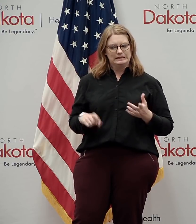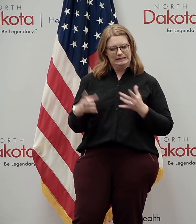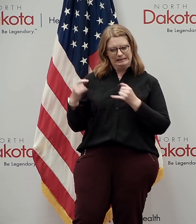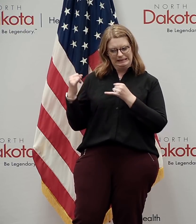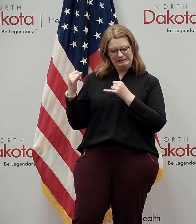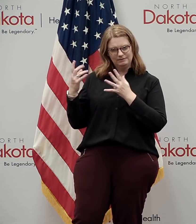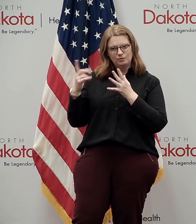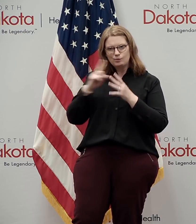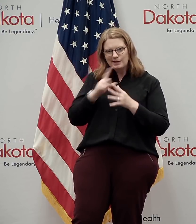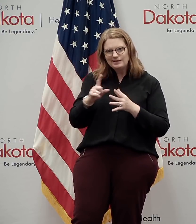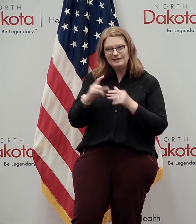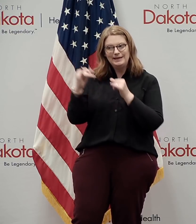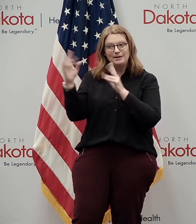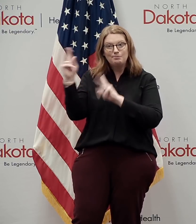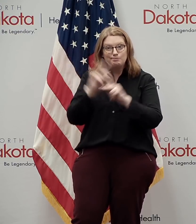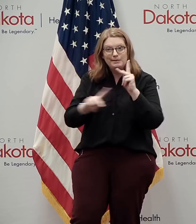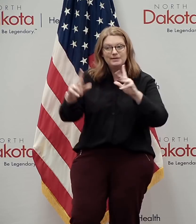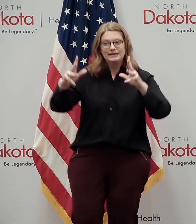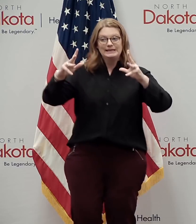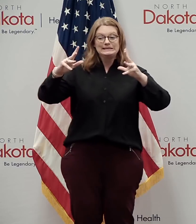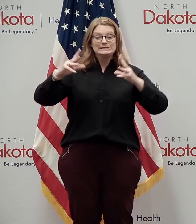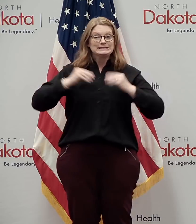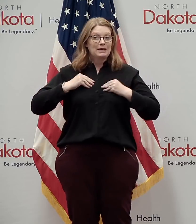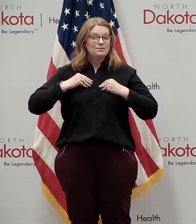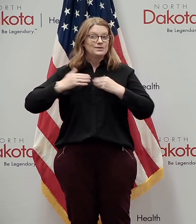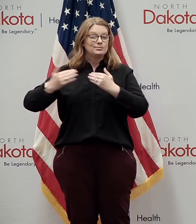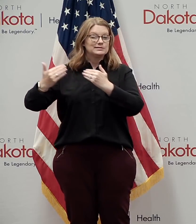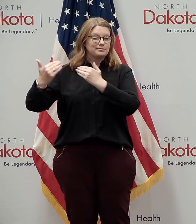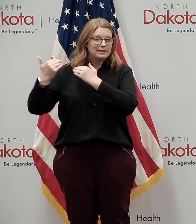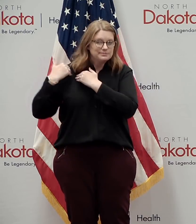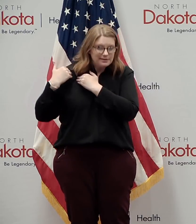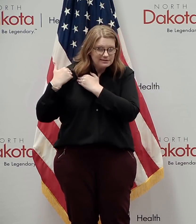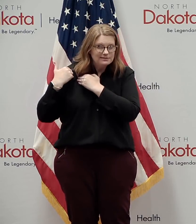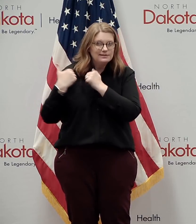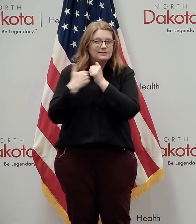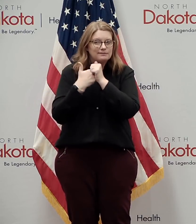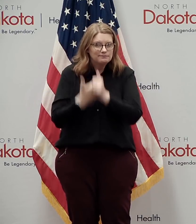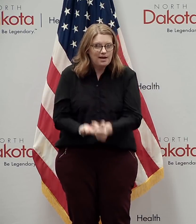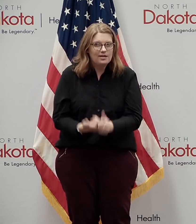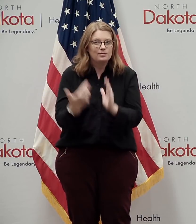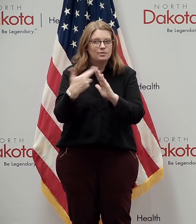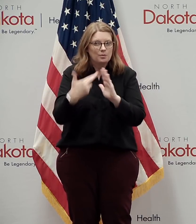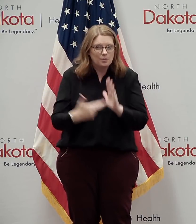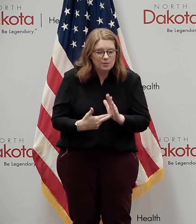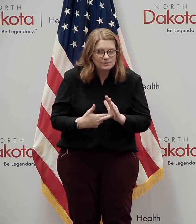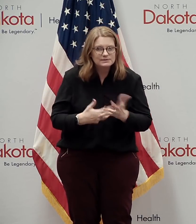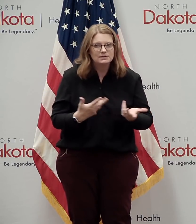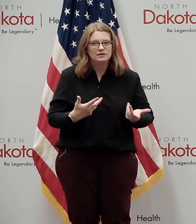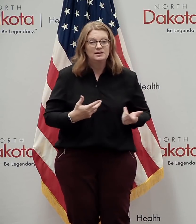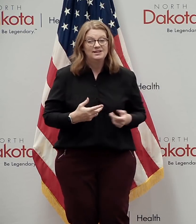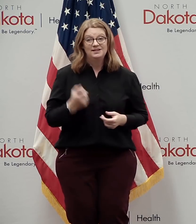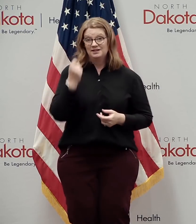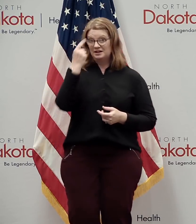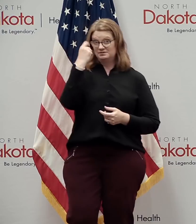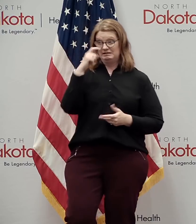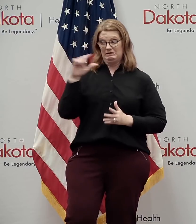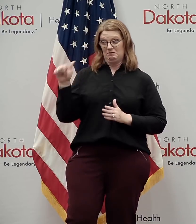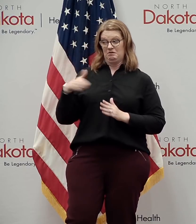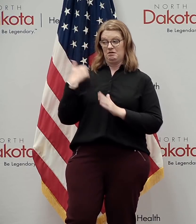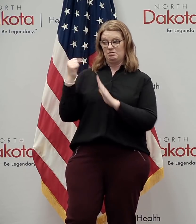individual collective responsibility take hold, but there have been other places in other states